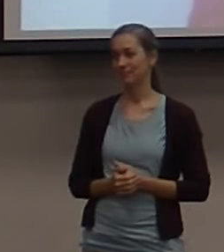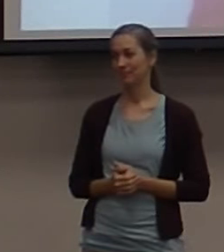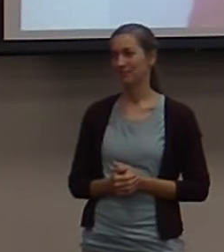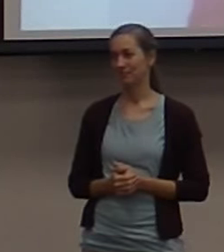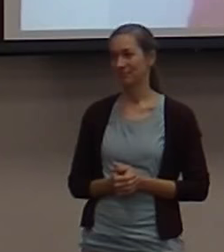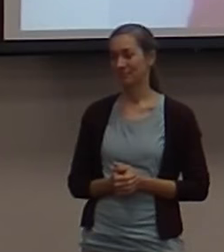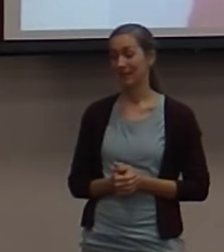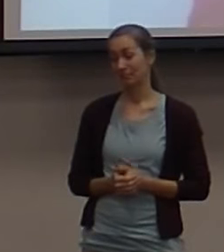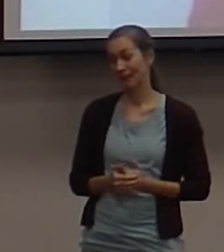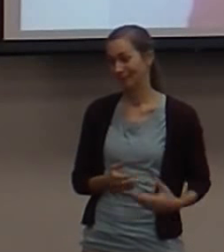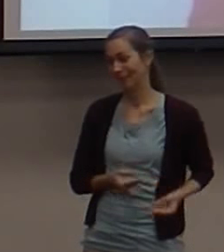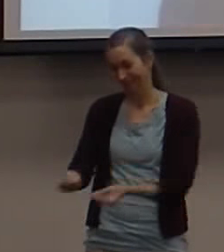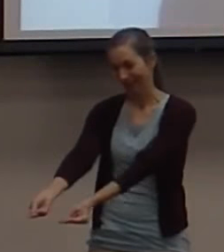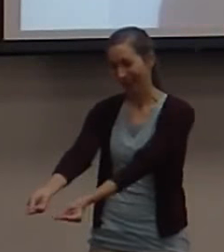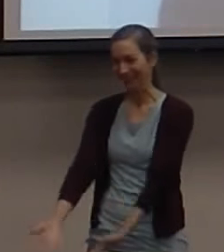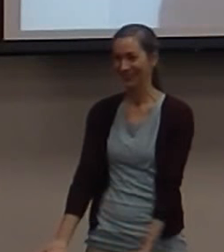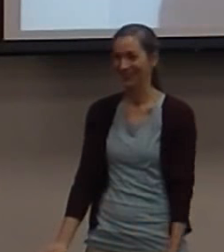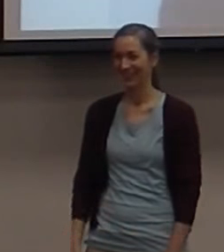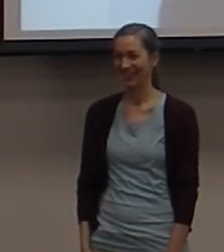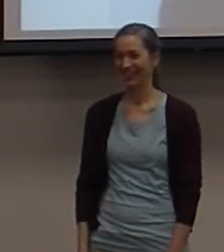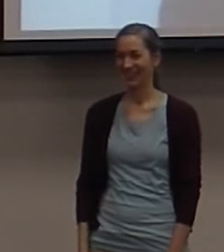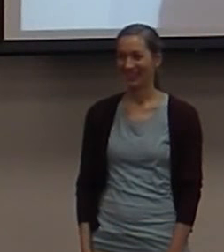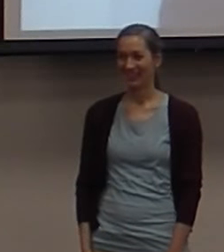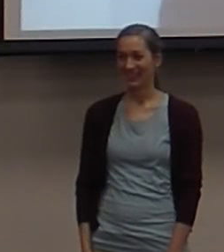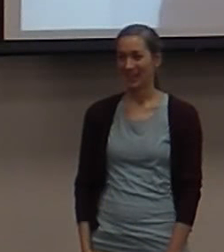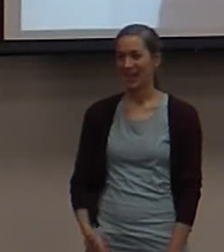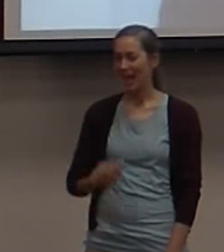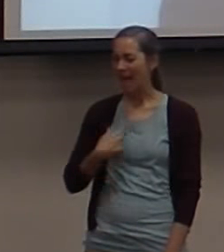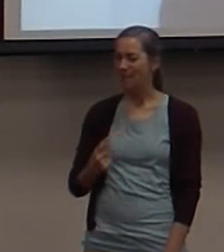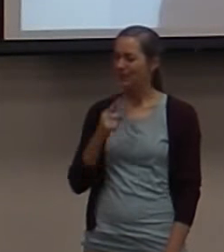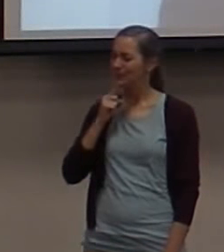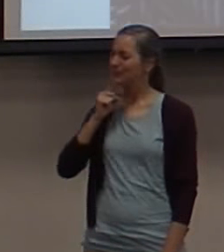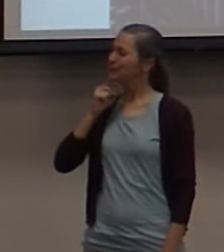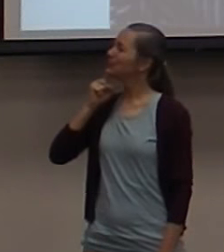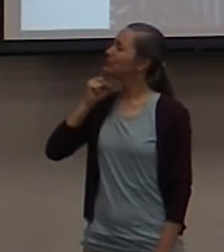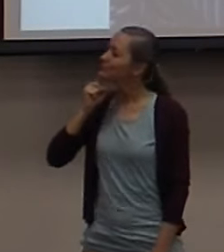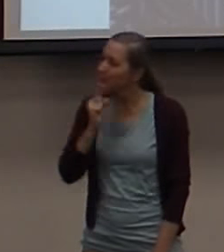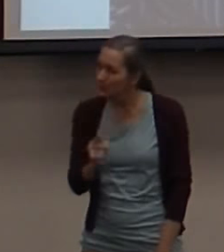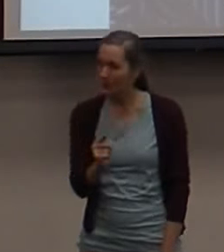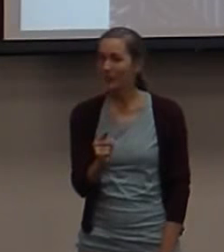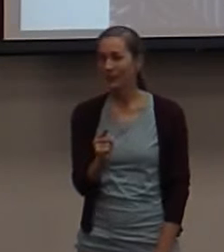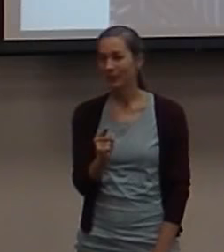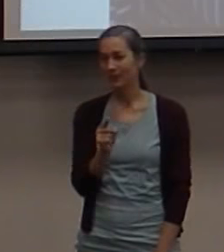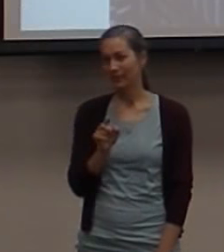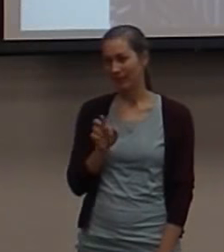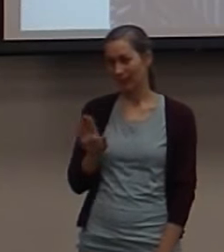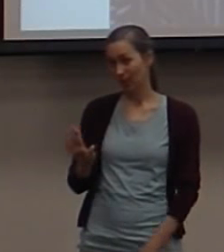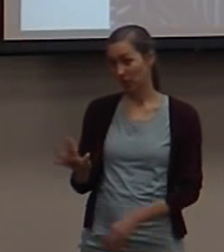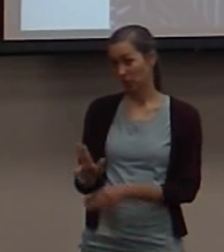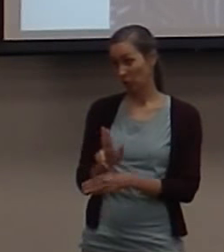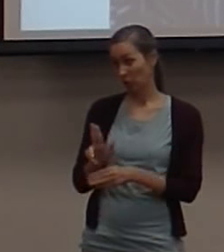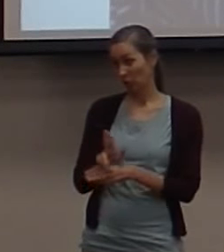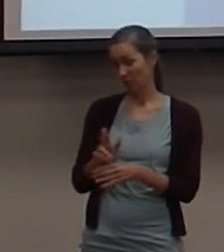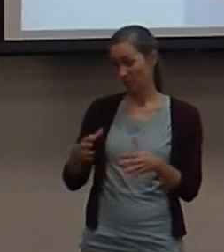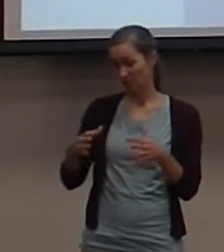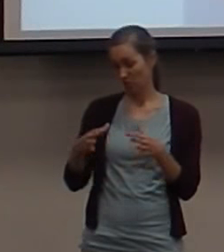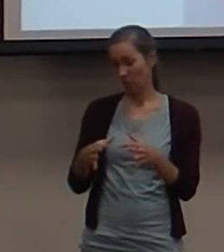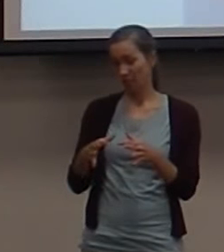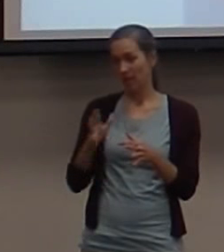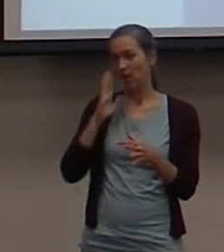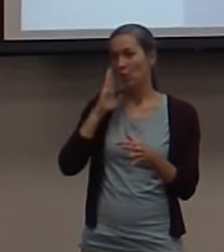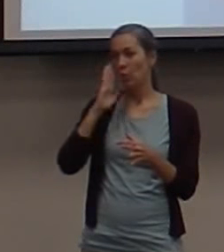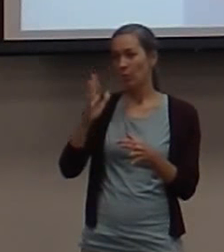He got one. And I have no doubt in my mind that his use of that solar player is going to be